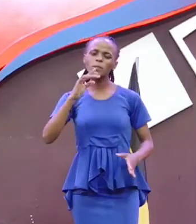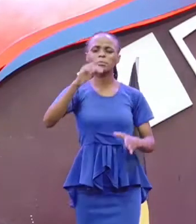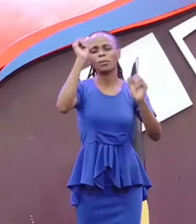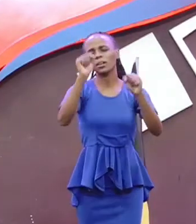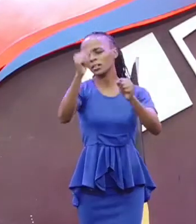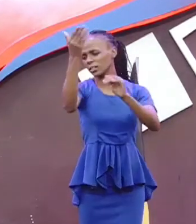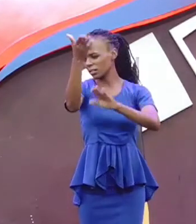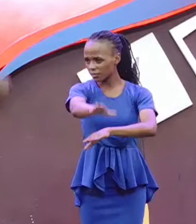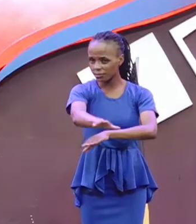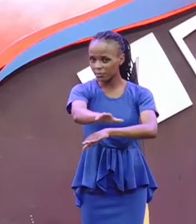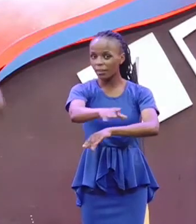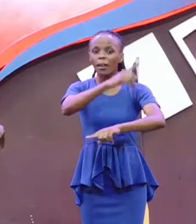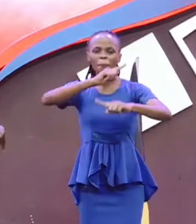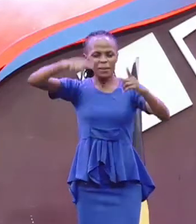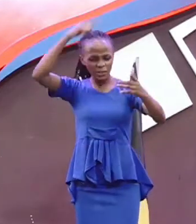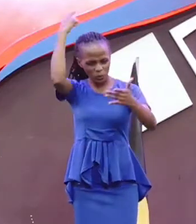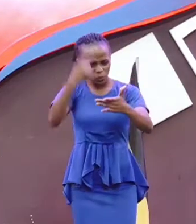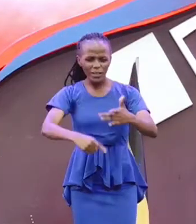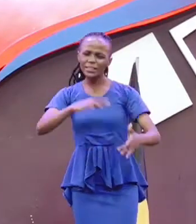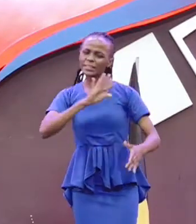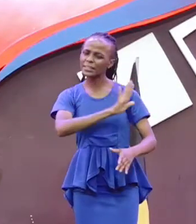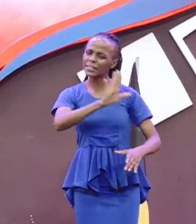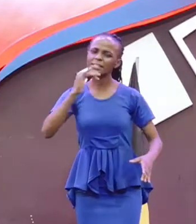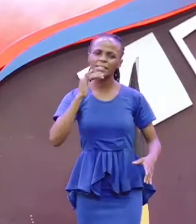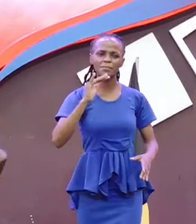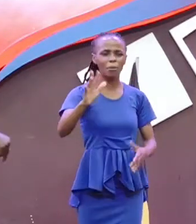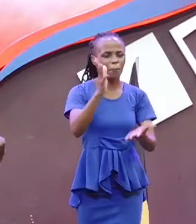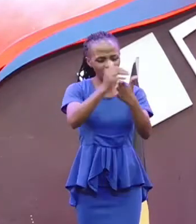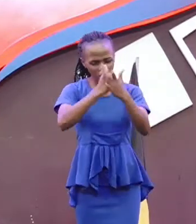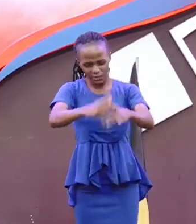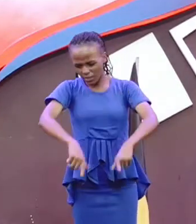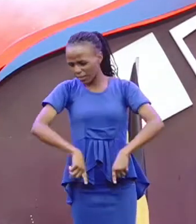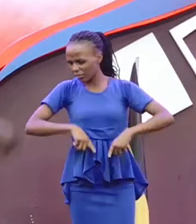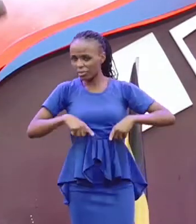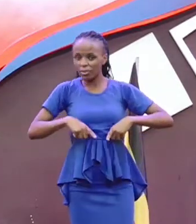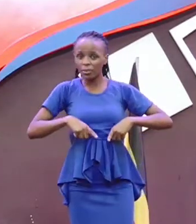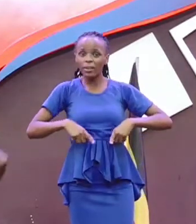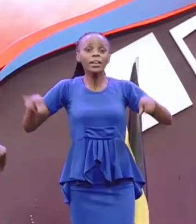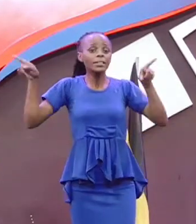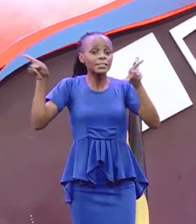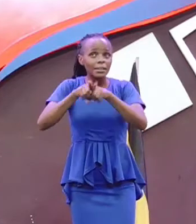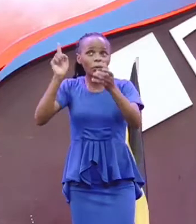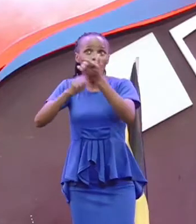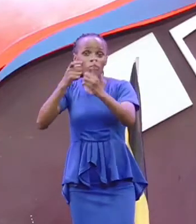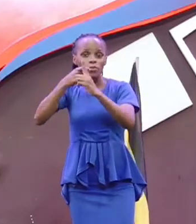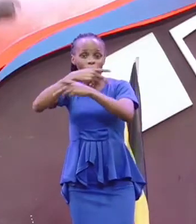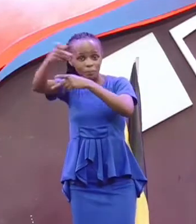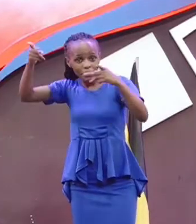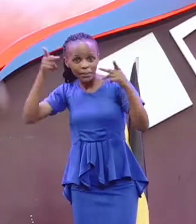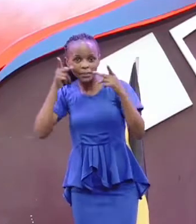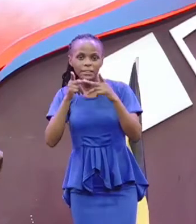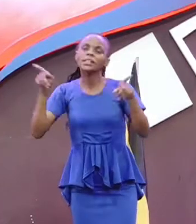Because who spoke may die. But whatever he spoke, because they are living, he derived them